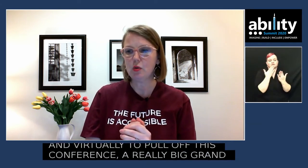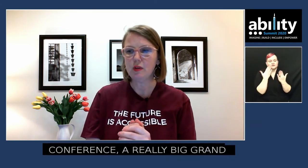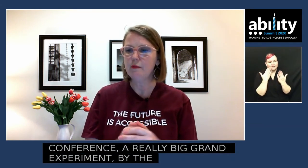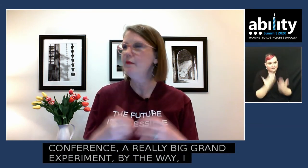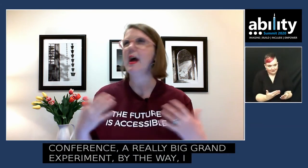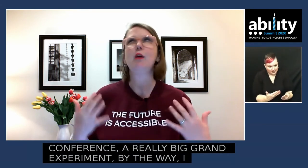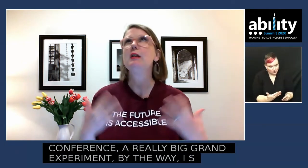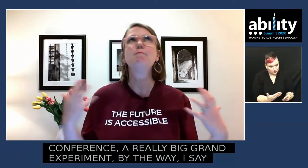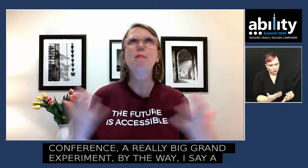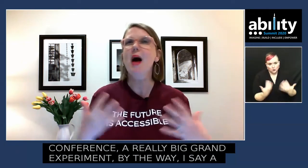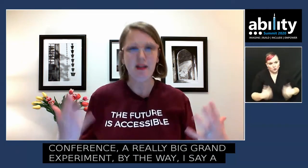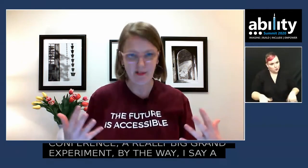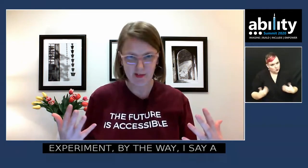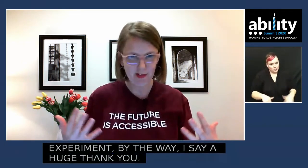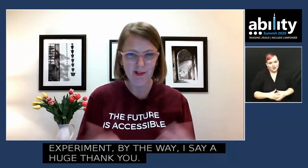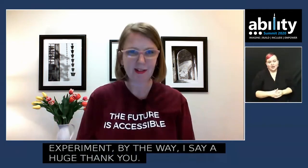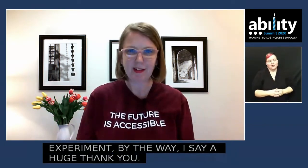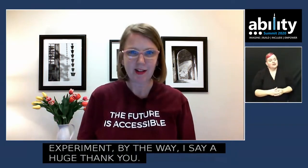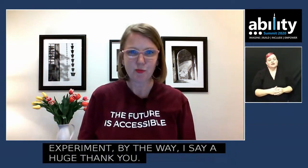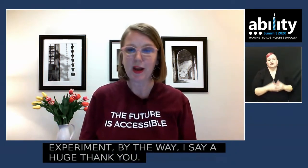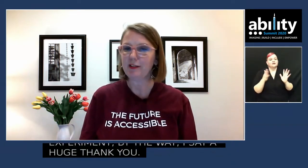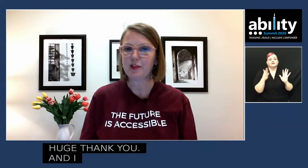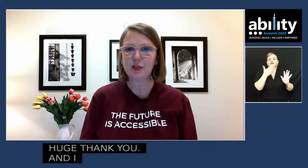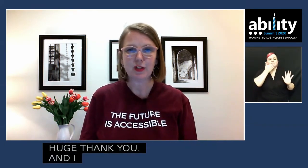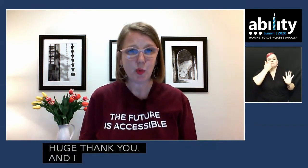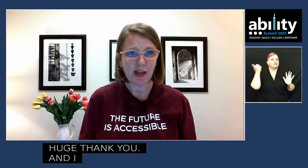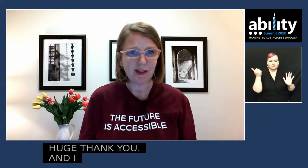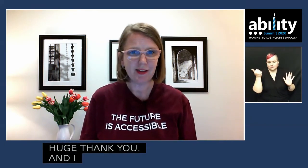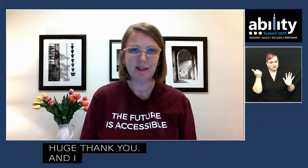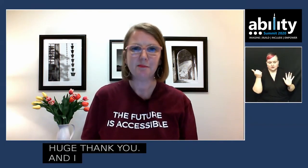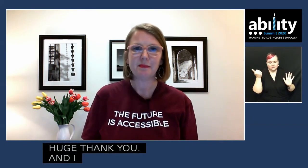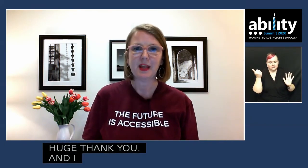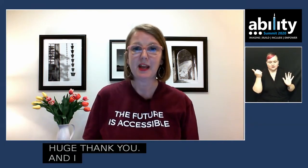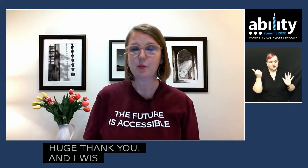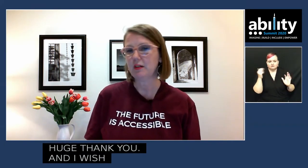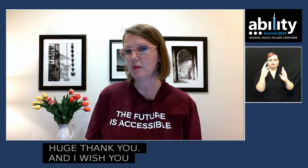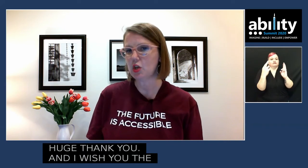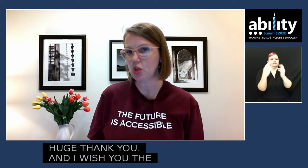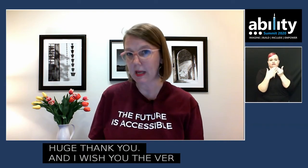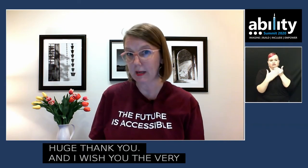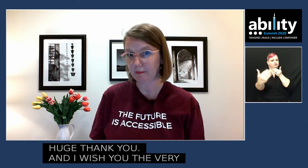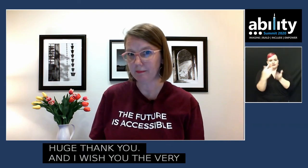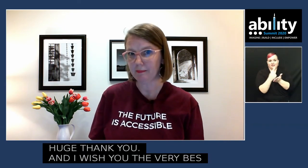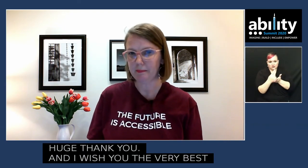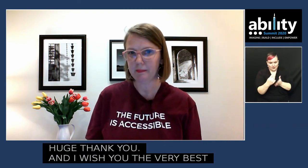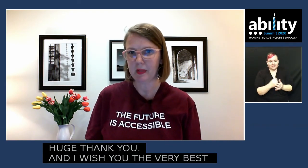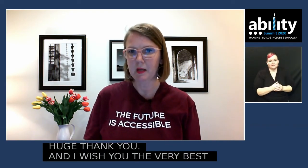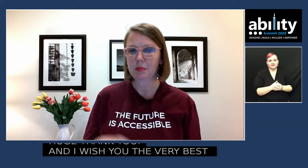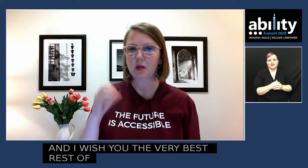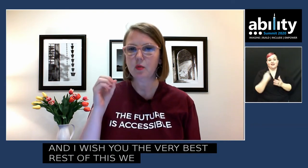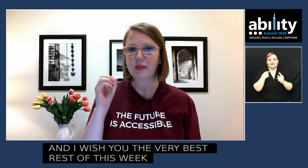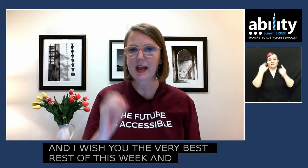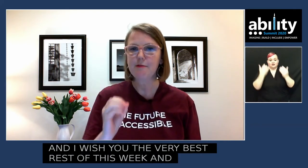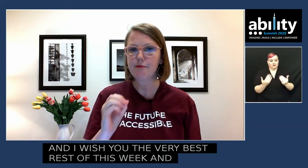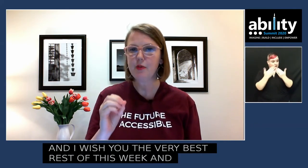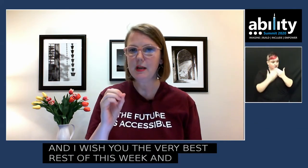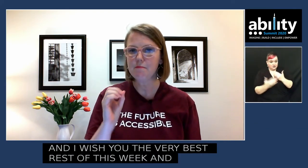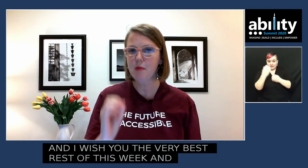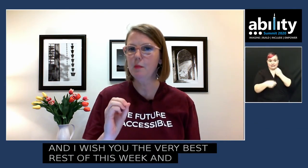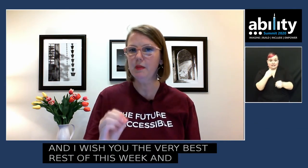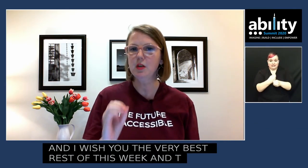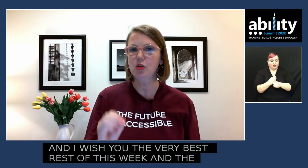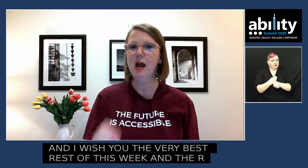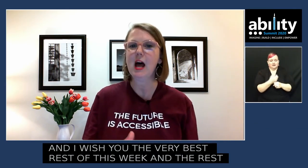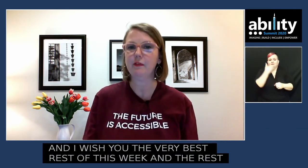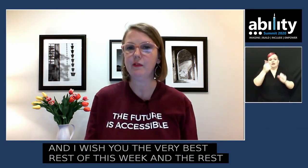I wish you the very best rest of this week and the rest of this year. Because with